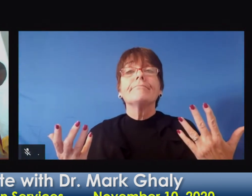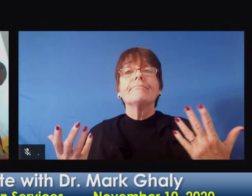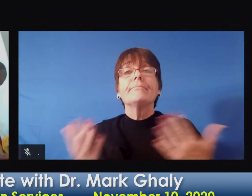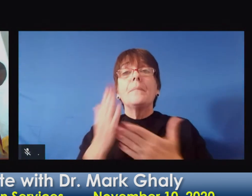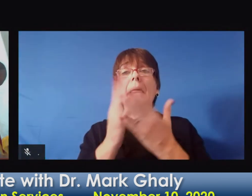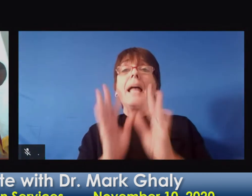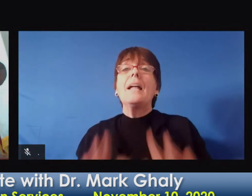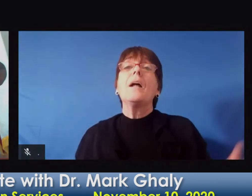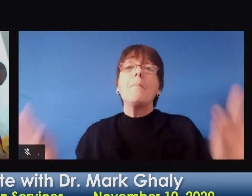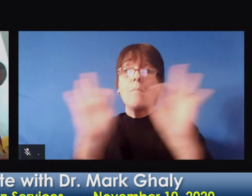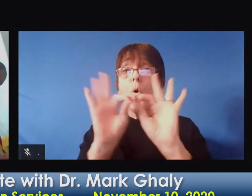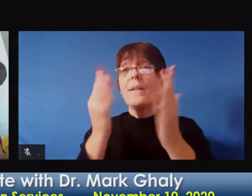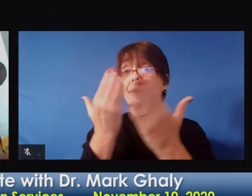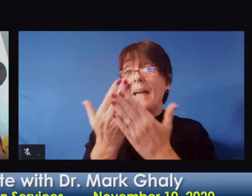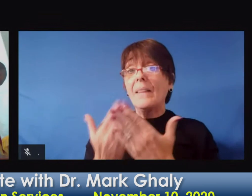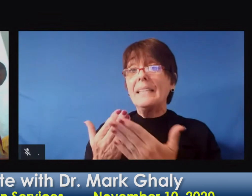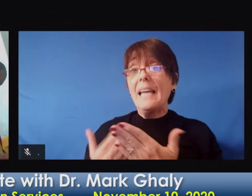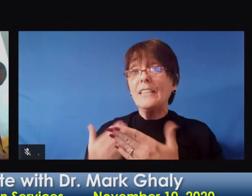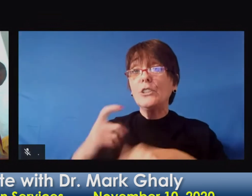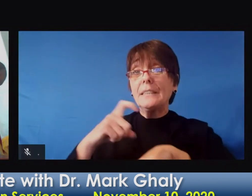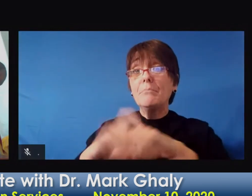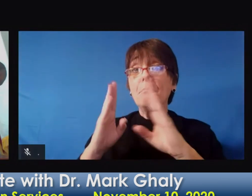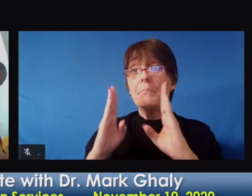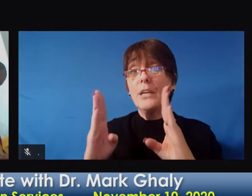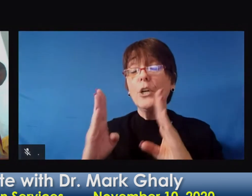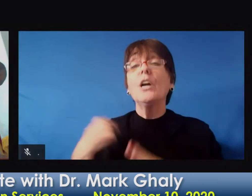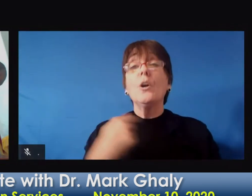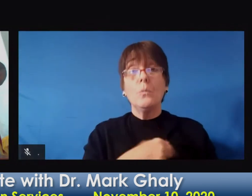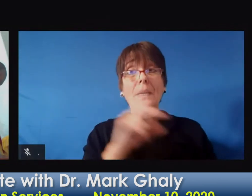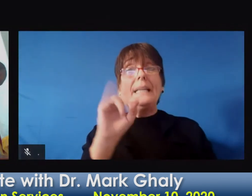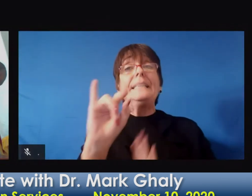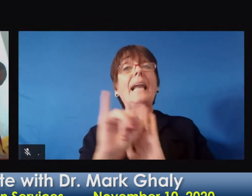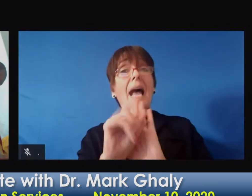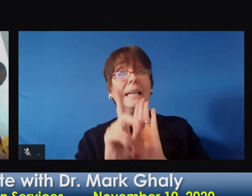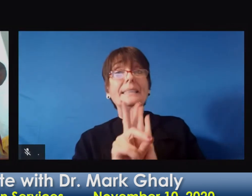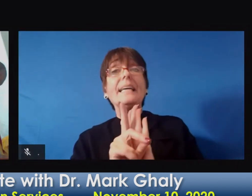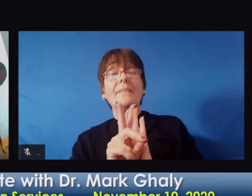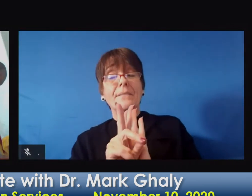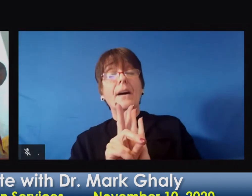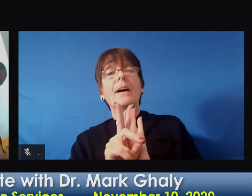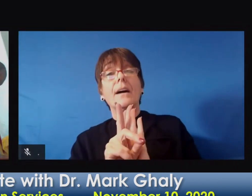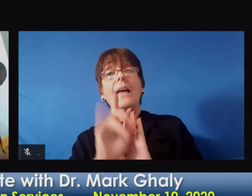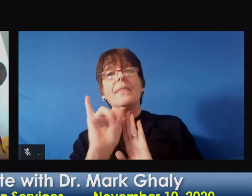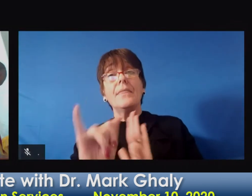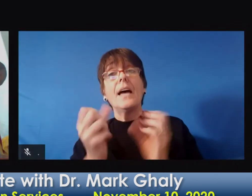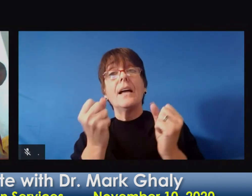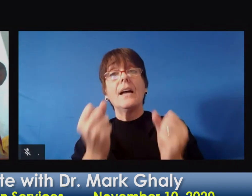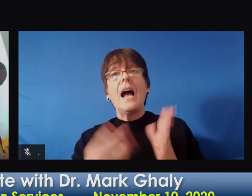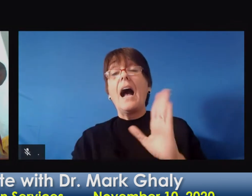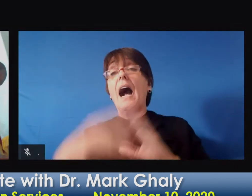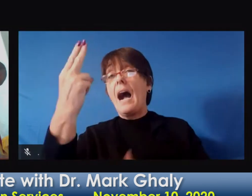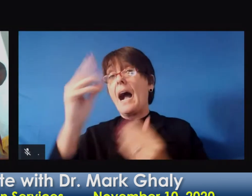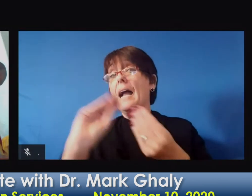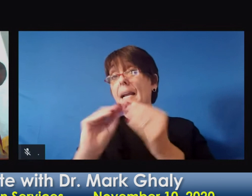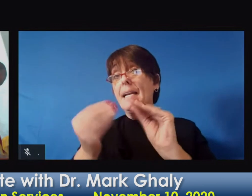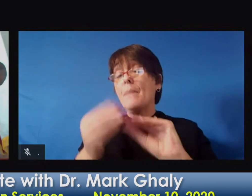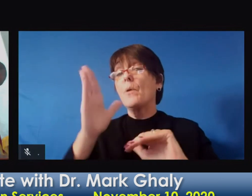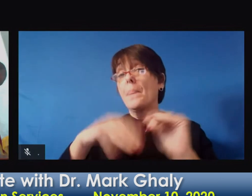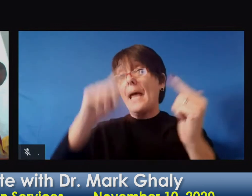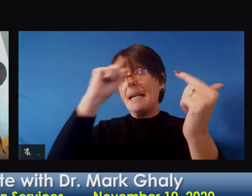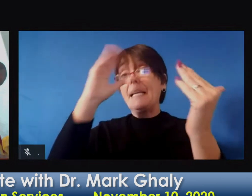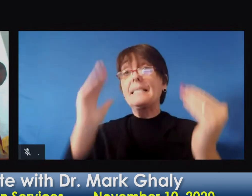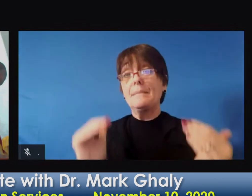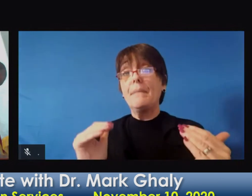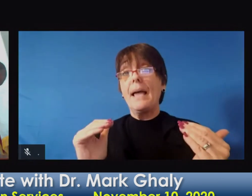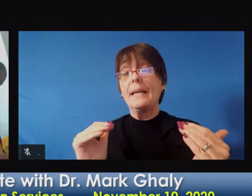important validation periods. We did identify that a number, even a higher number than expected,